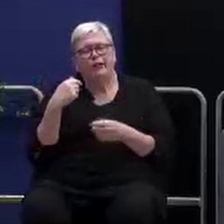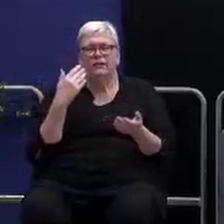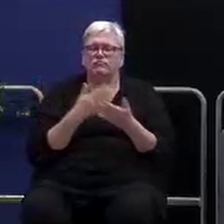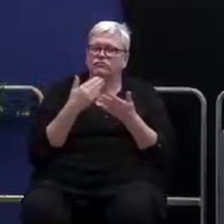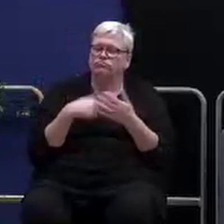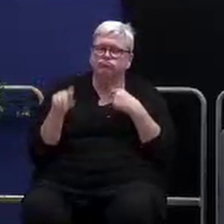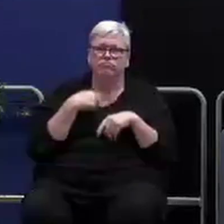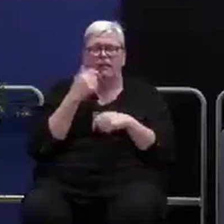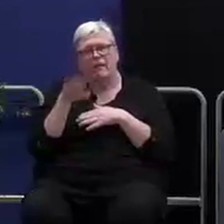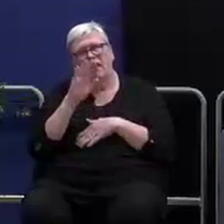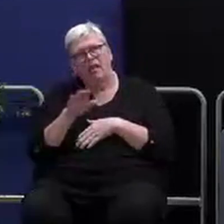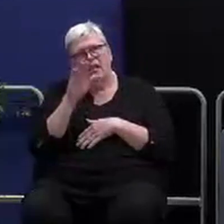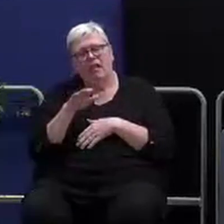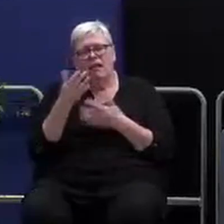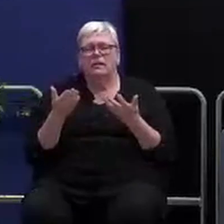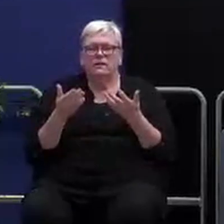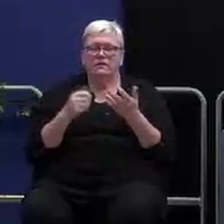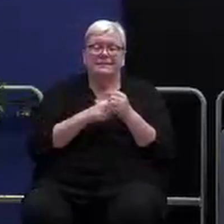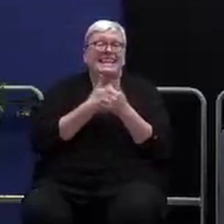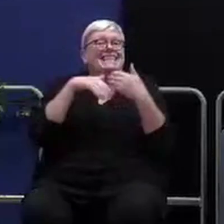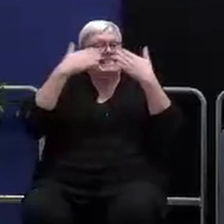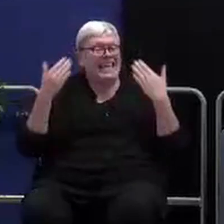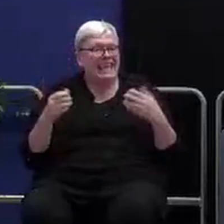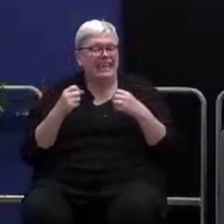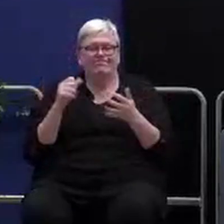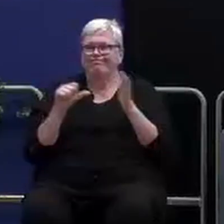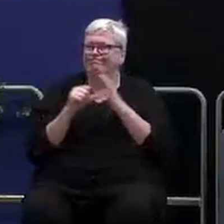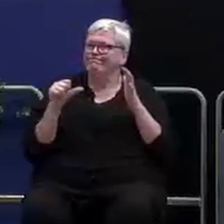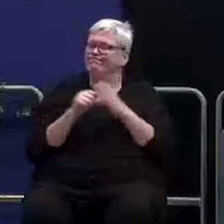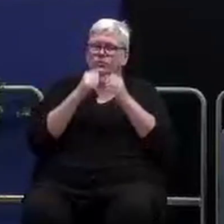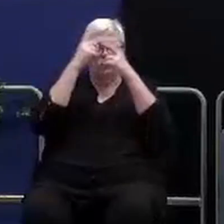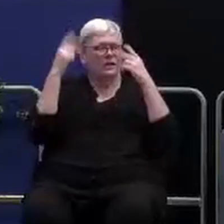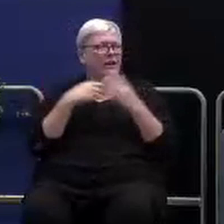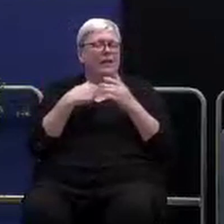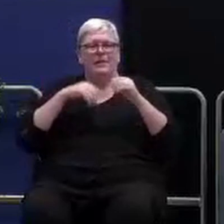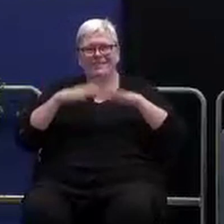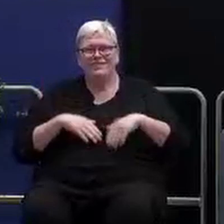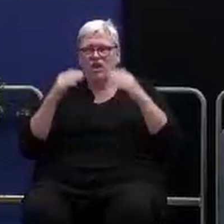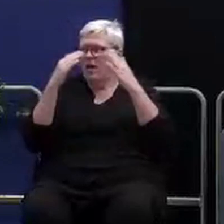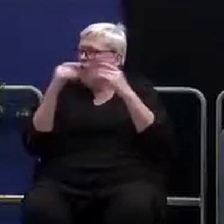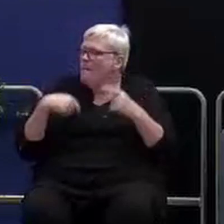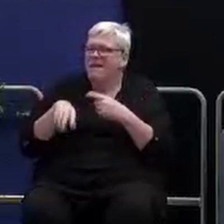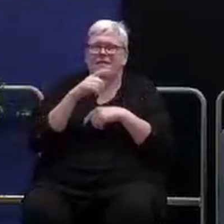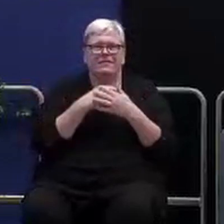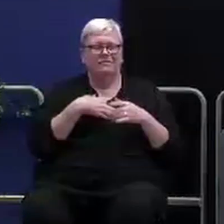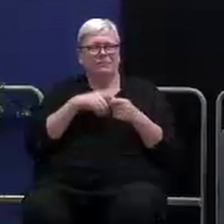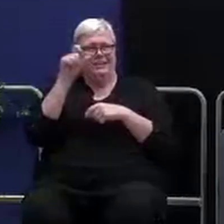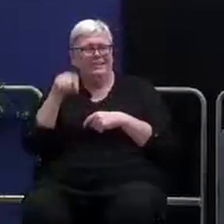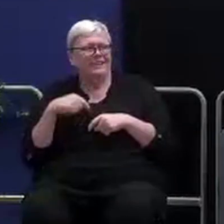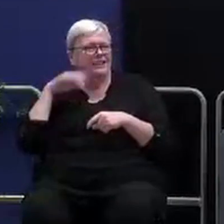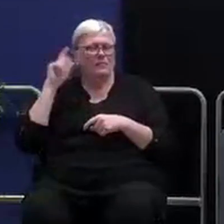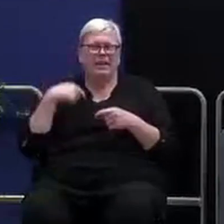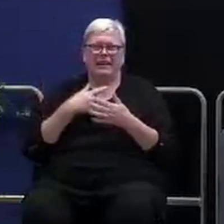of condolence. The day after the funeral is hard. You wake up in your childhood home in a guest bed overladen with